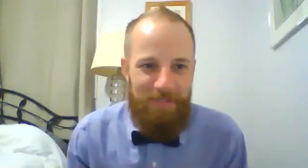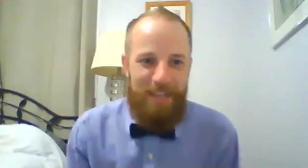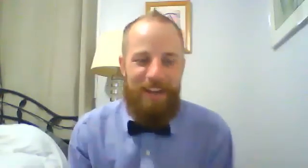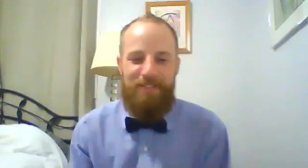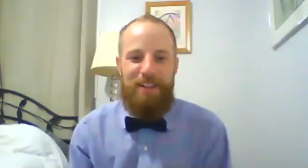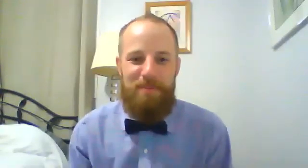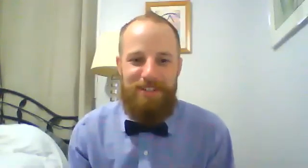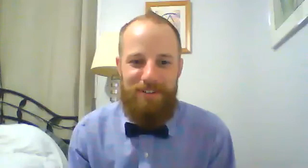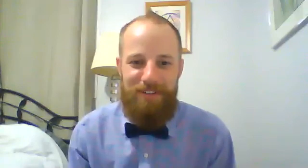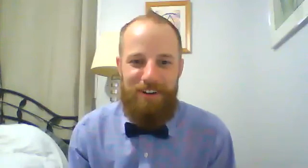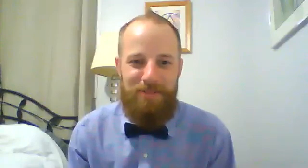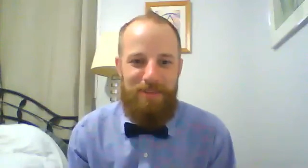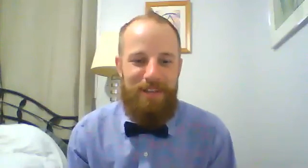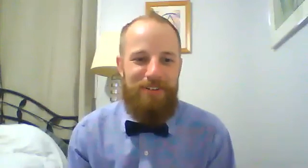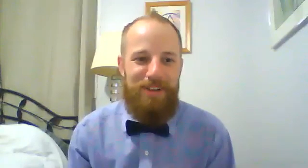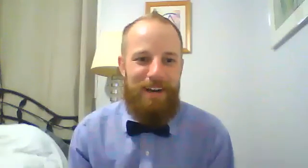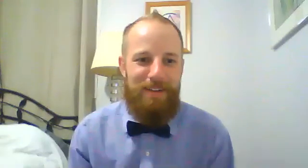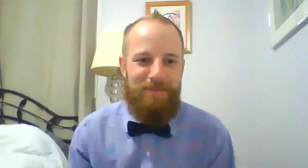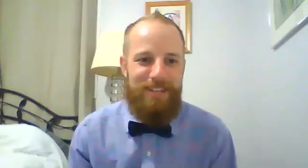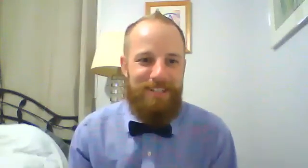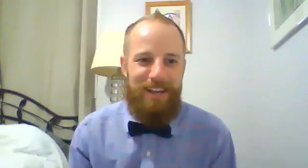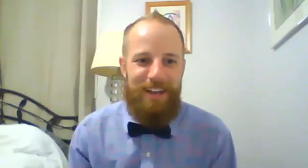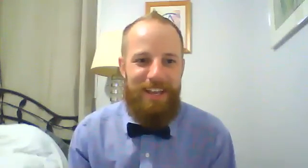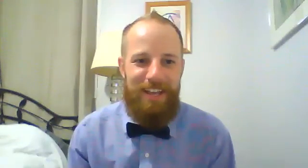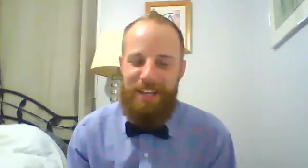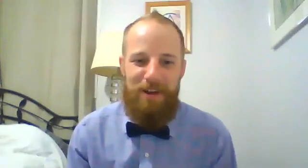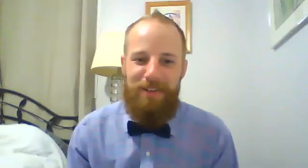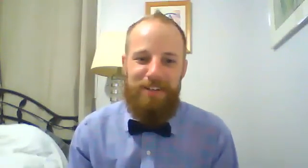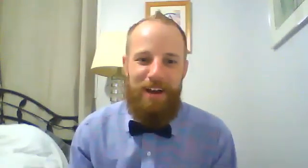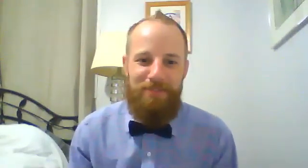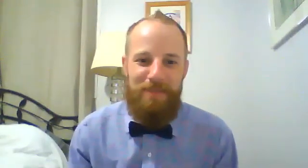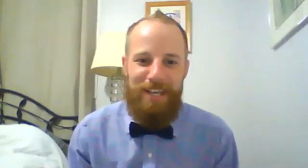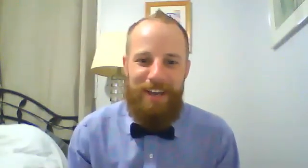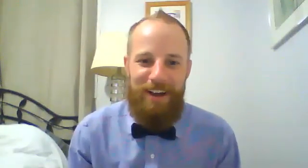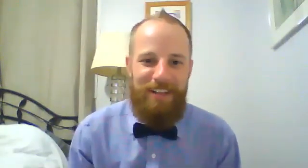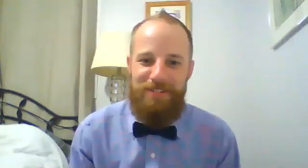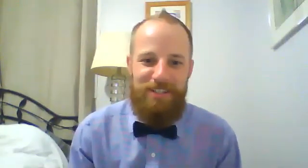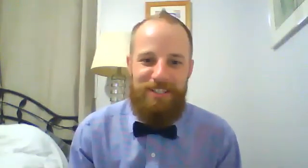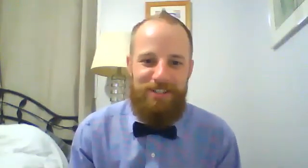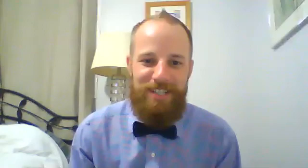man. I've had the pleasure of hearing you speak a few times, and it's better every time for me. It's just